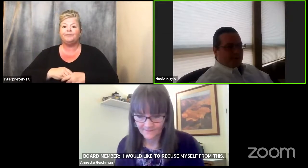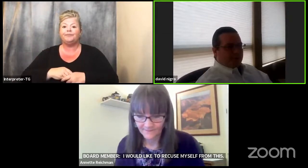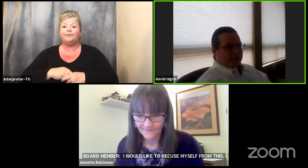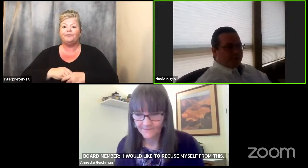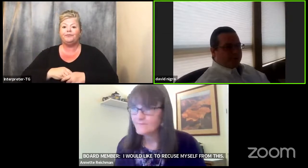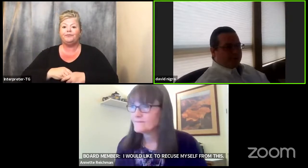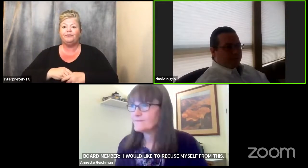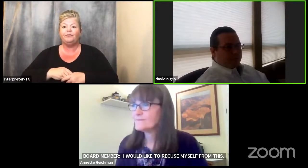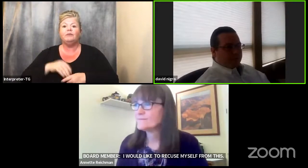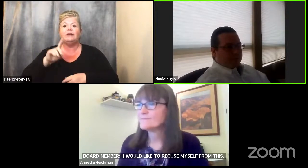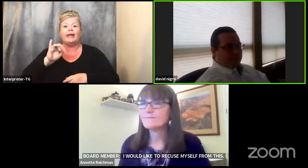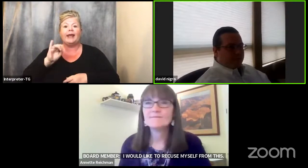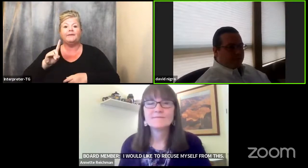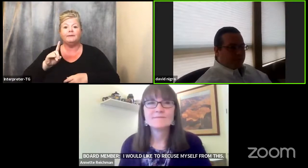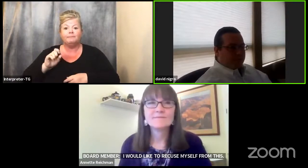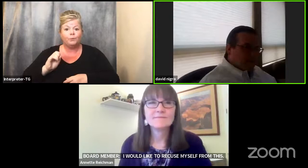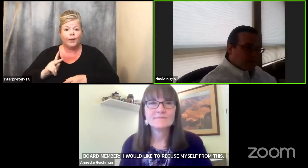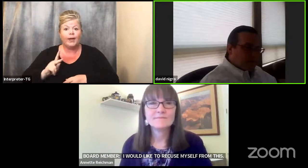so